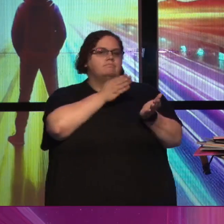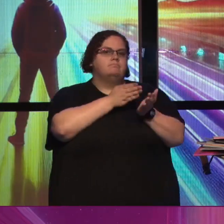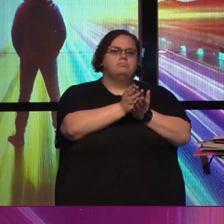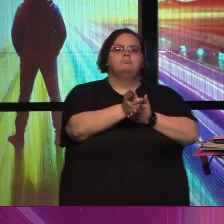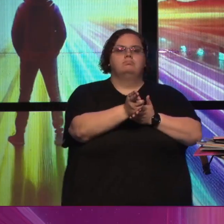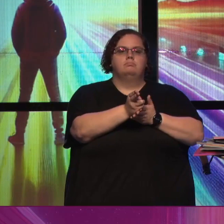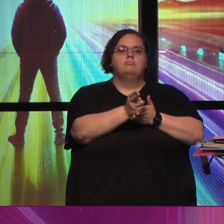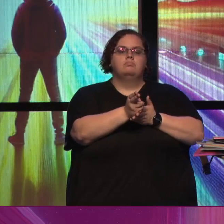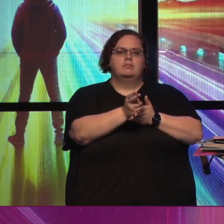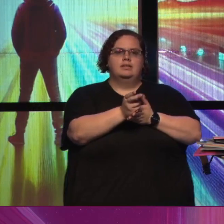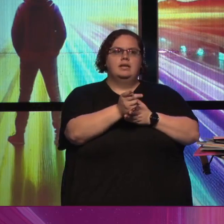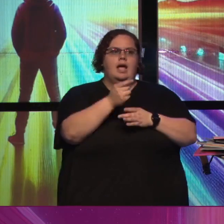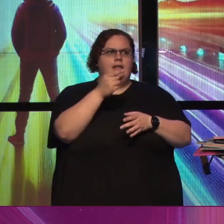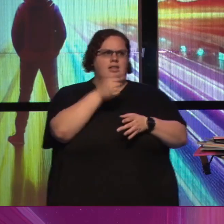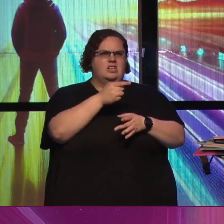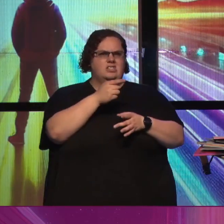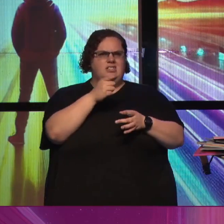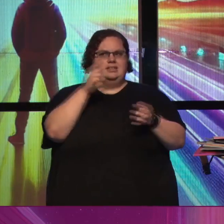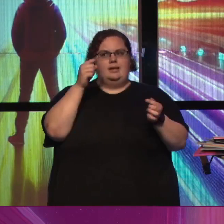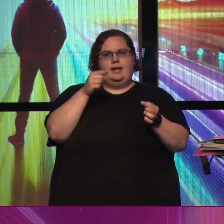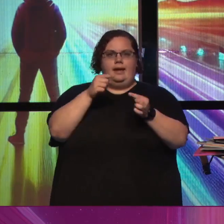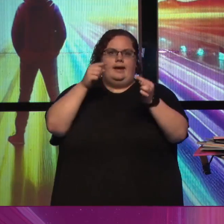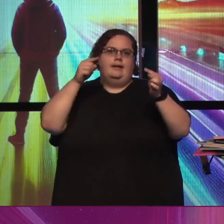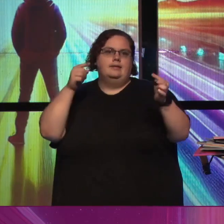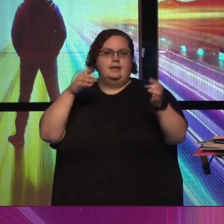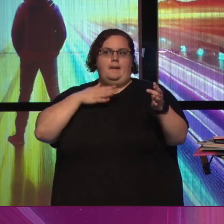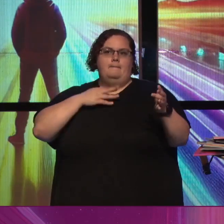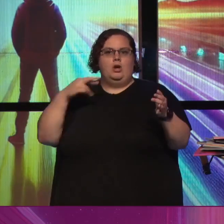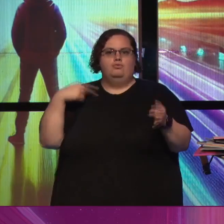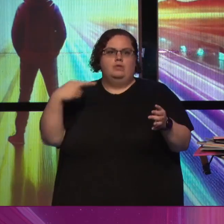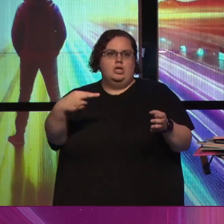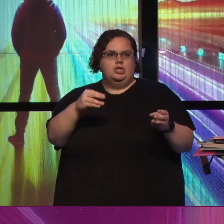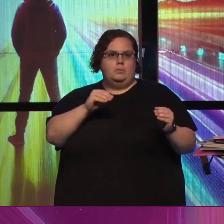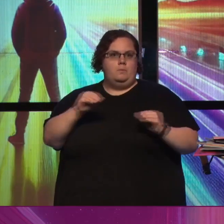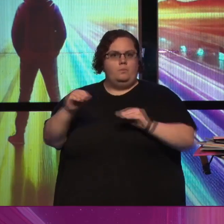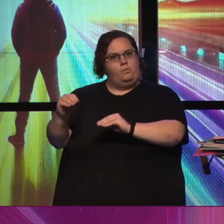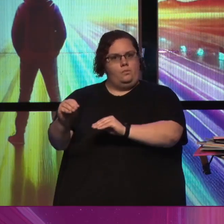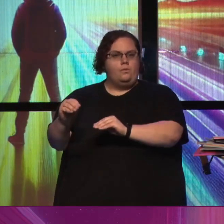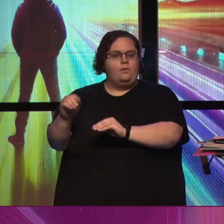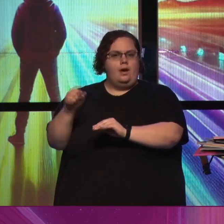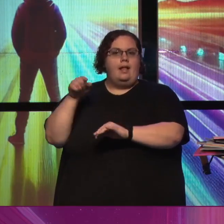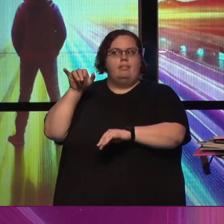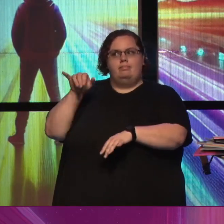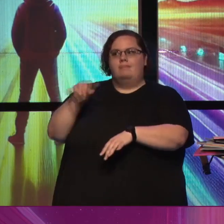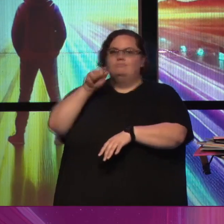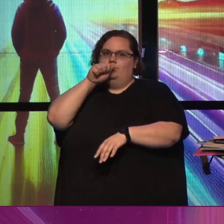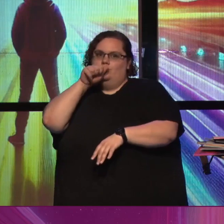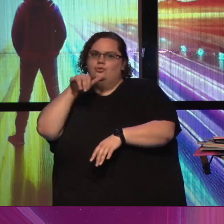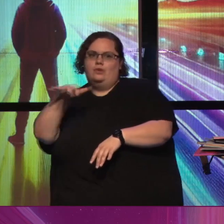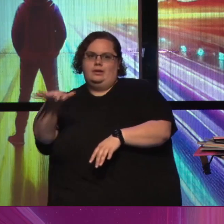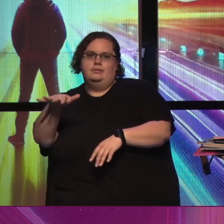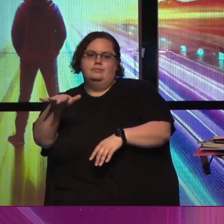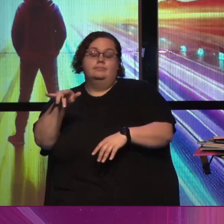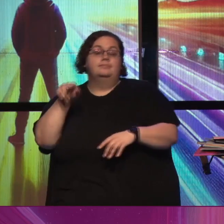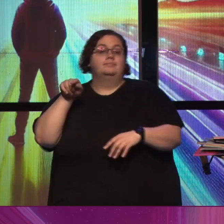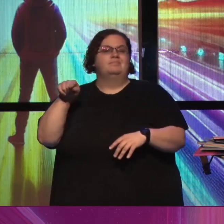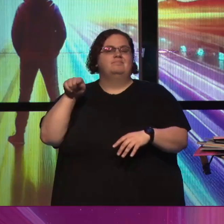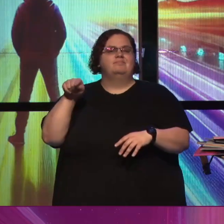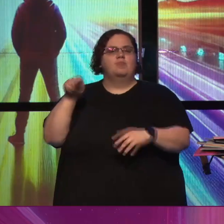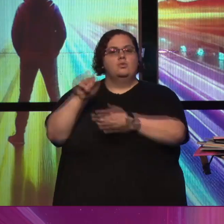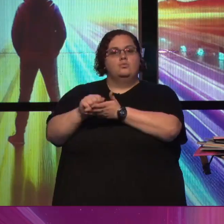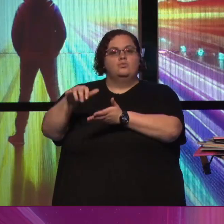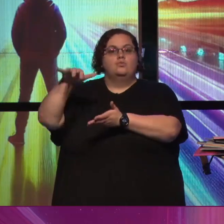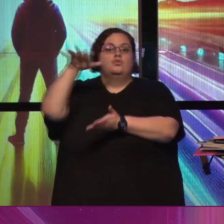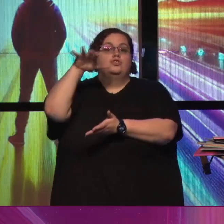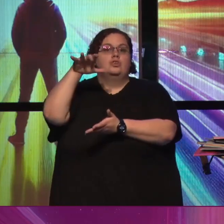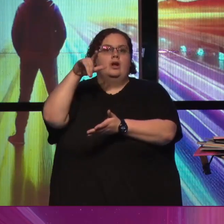like, hey, there's this anti-my religion movement, and that is the way of the dragon. Team Dragon gets richer